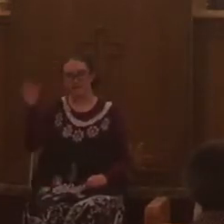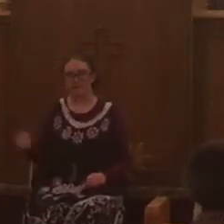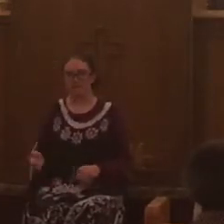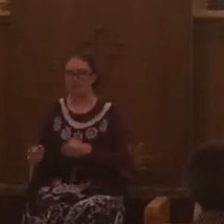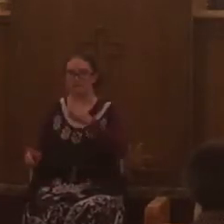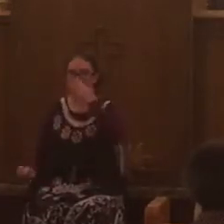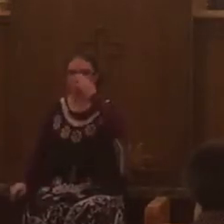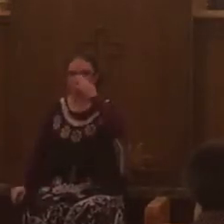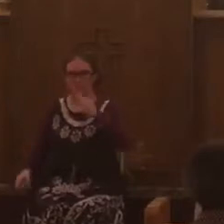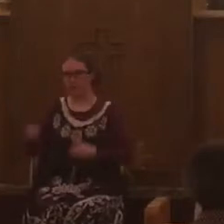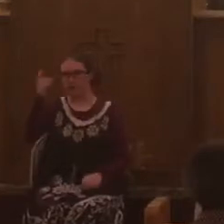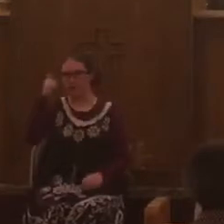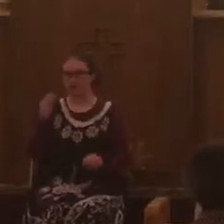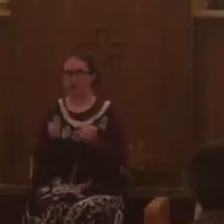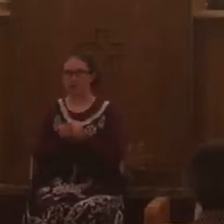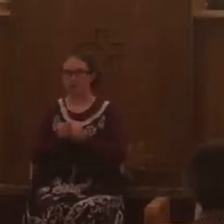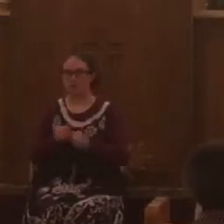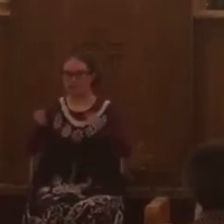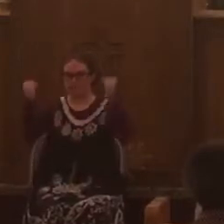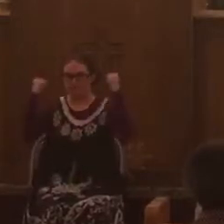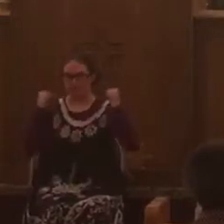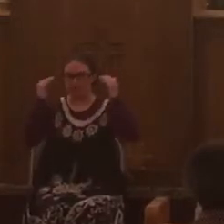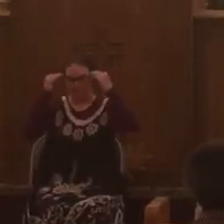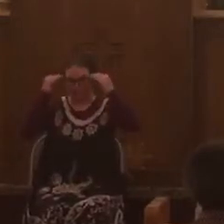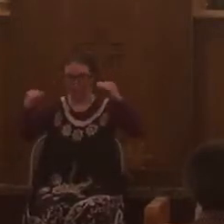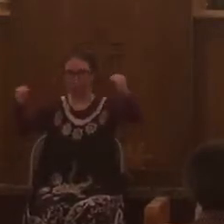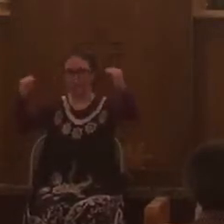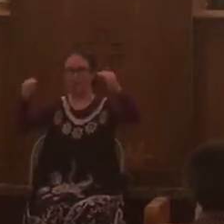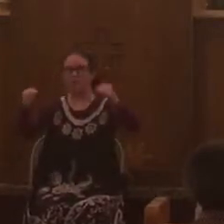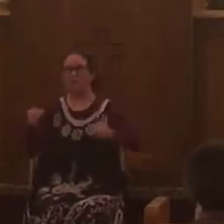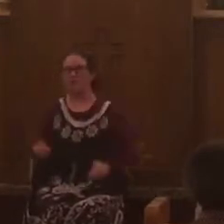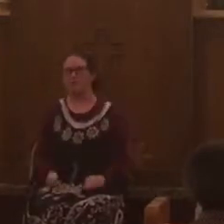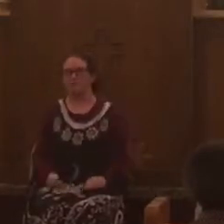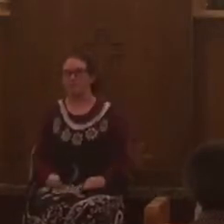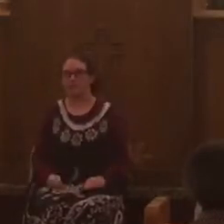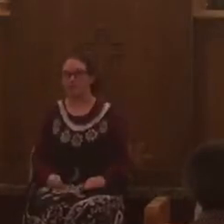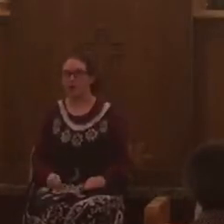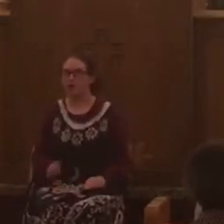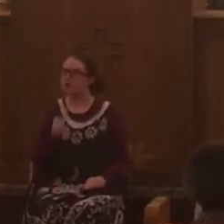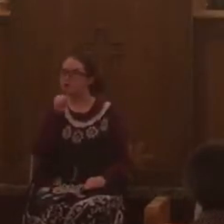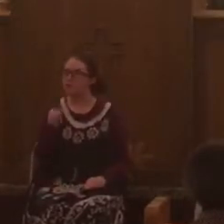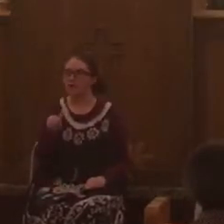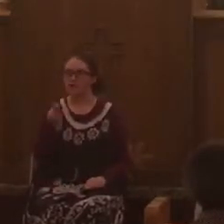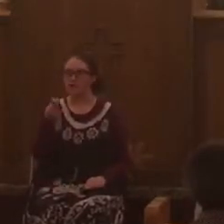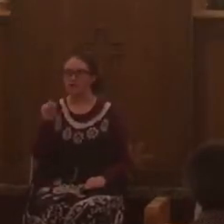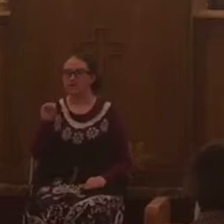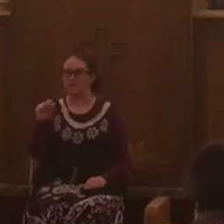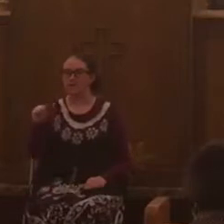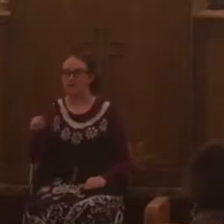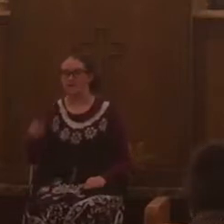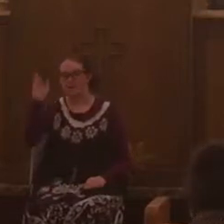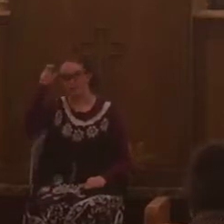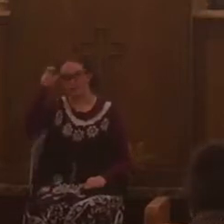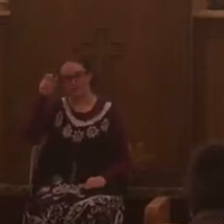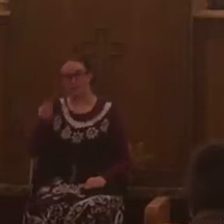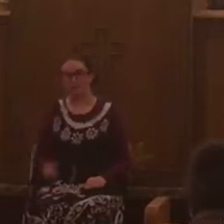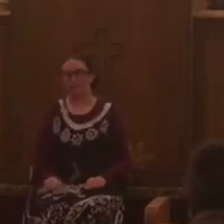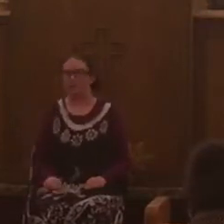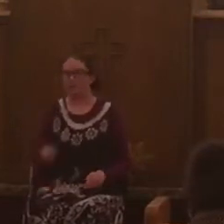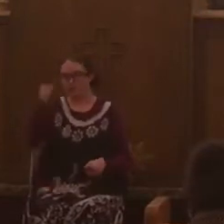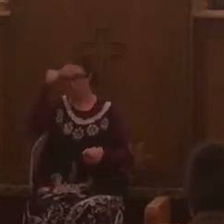you. Submission is another prerequisite in spiritual warfare. Unless you're truly submitted to God, you have no power or authority